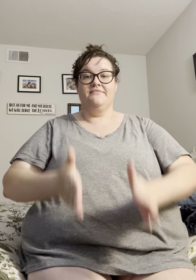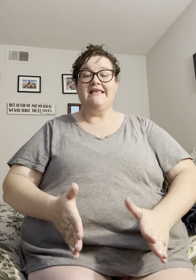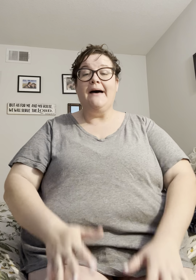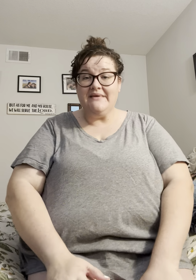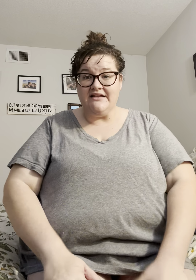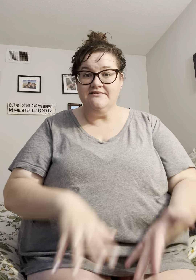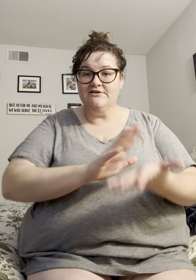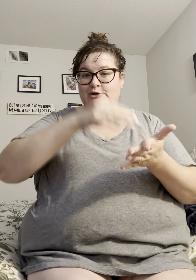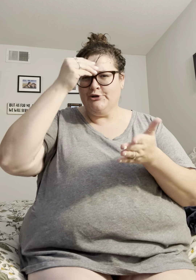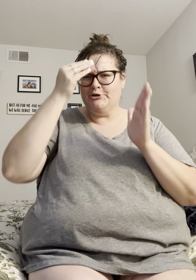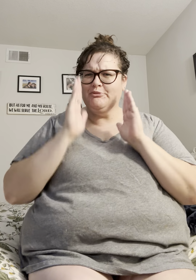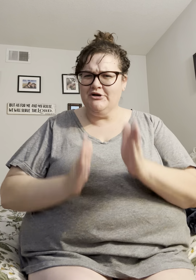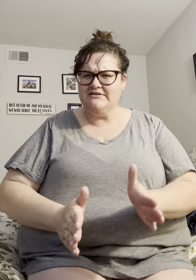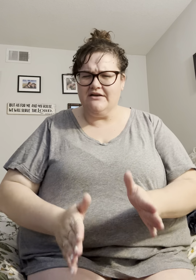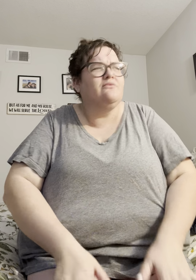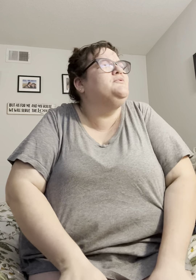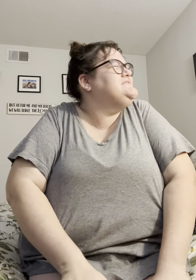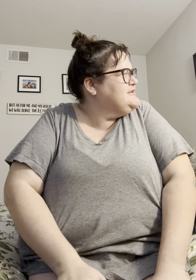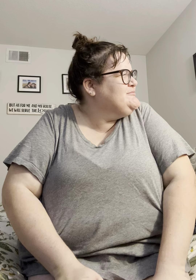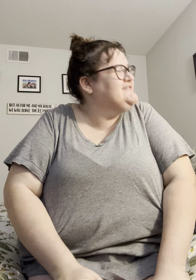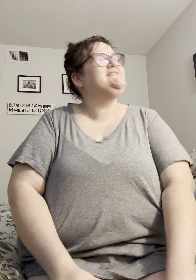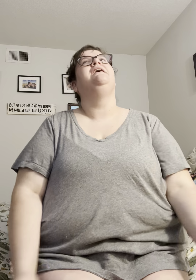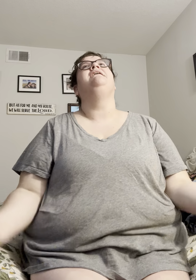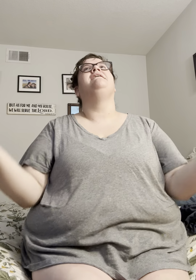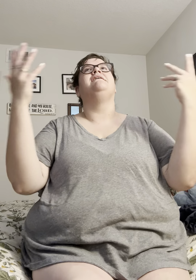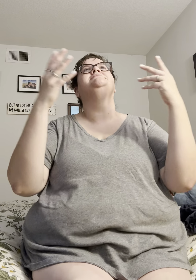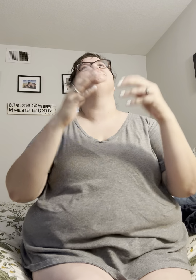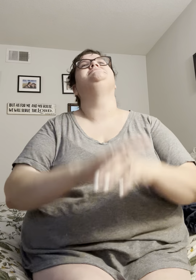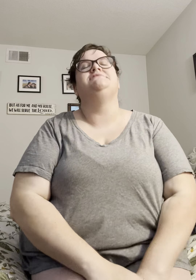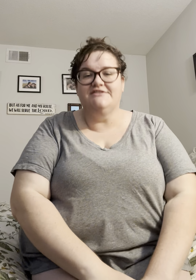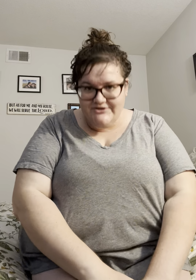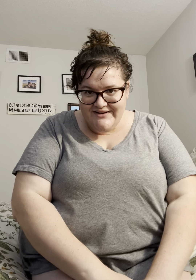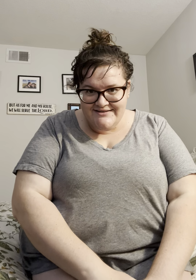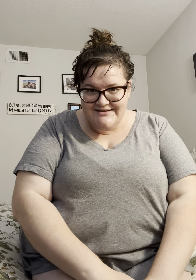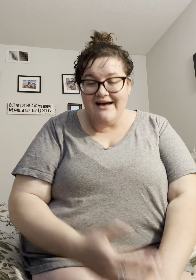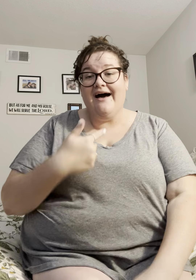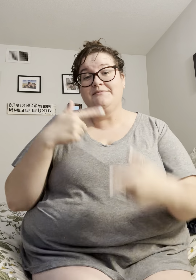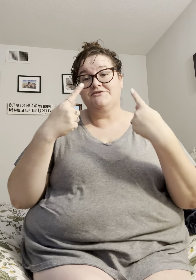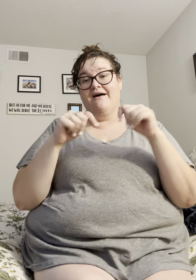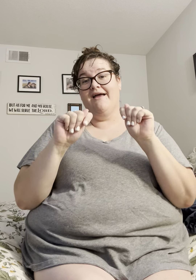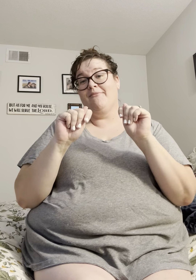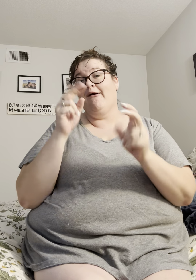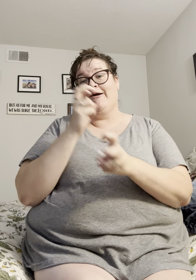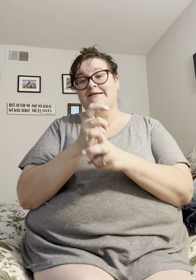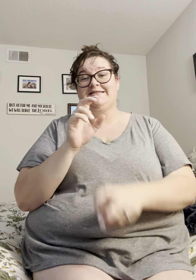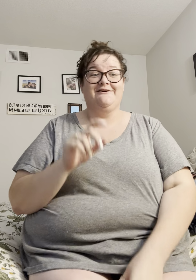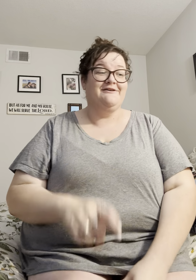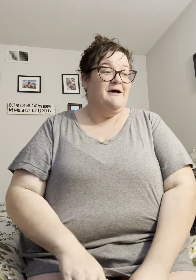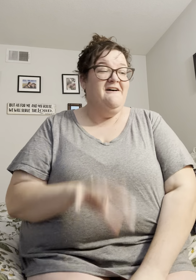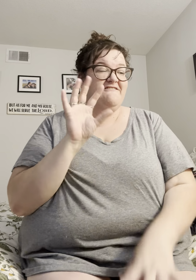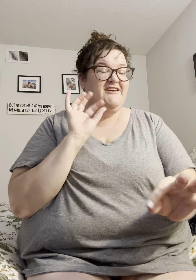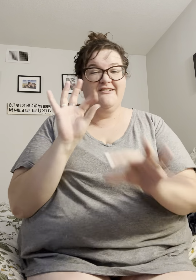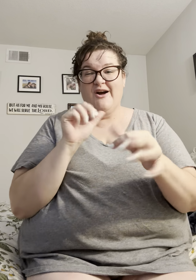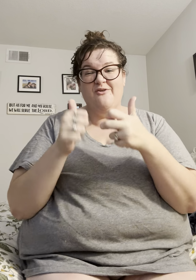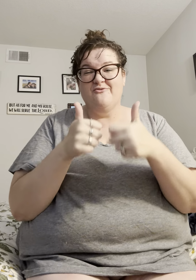that means learn person. Well, what's a learn person? A student. I'm trying my hardest to figure out